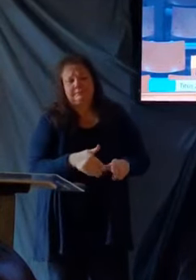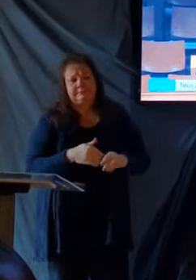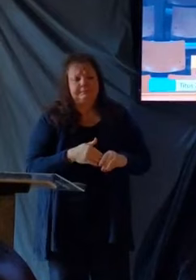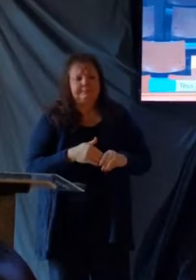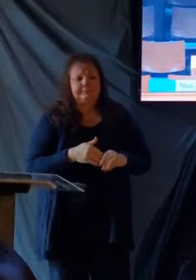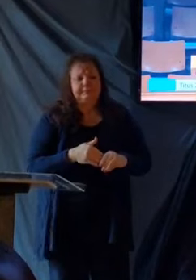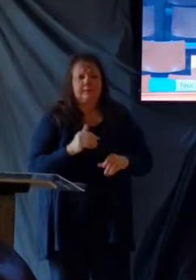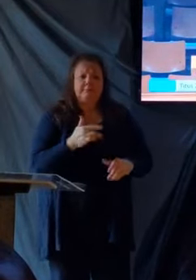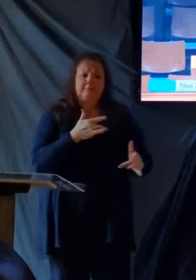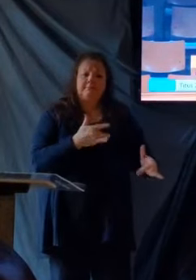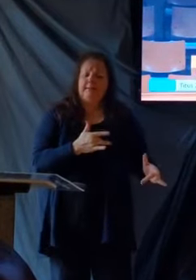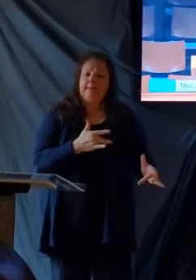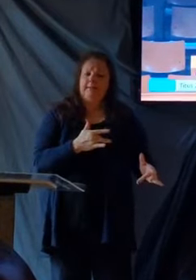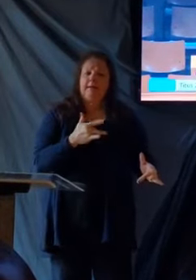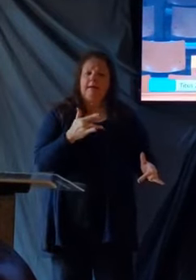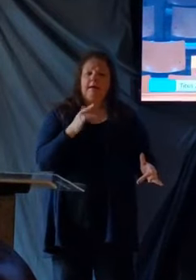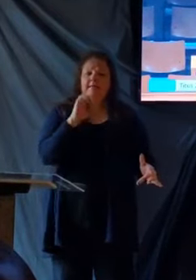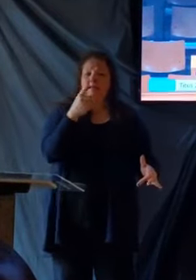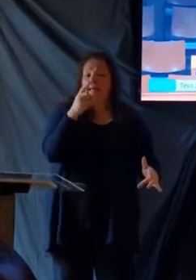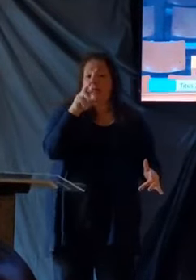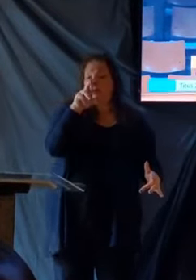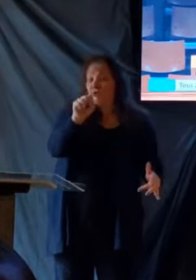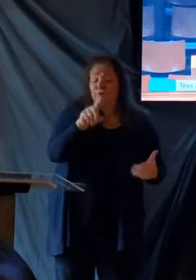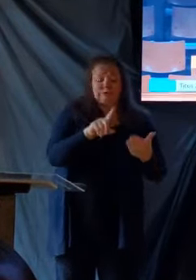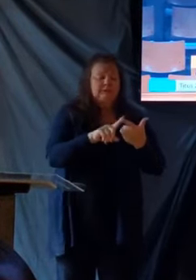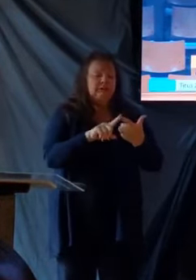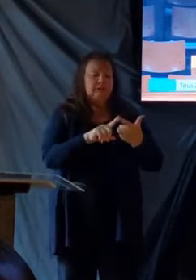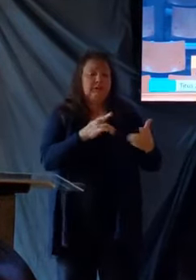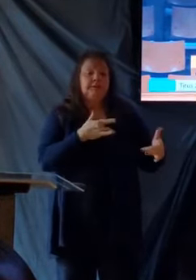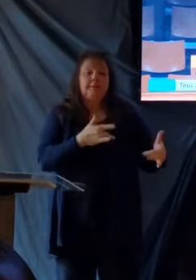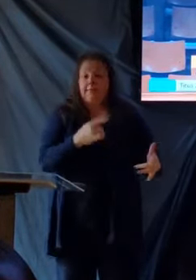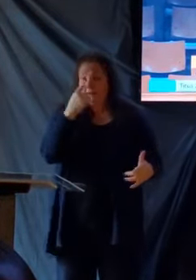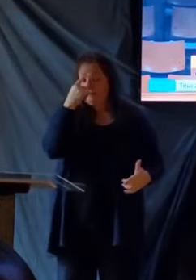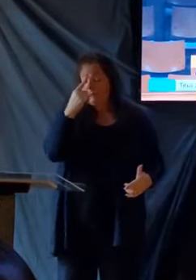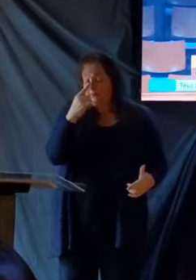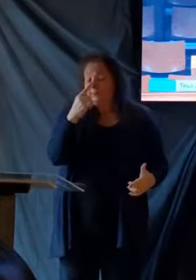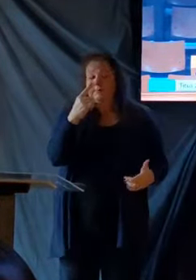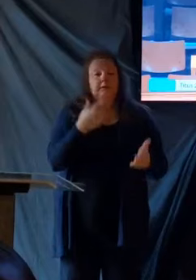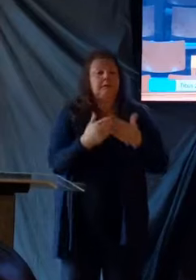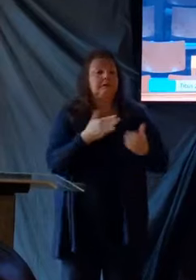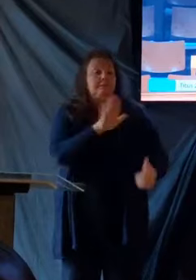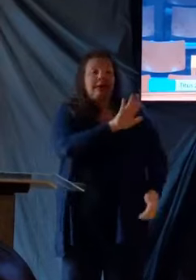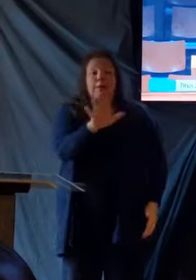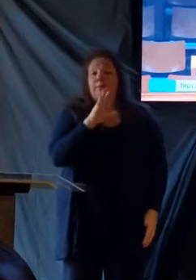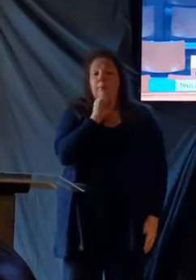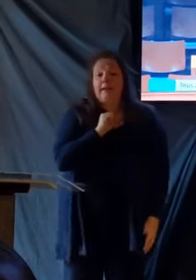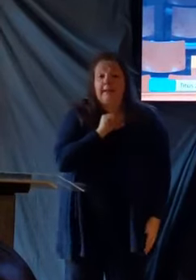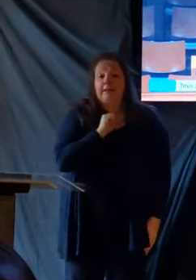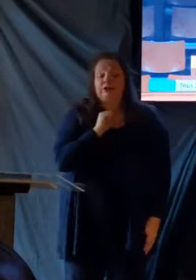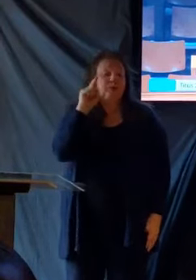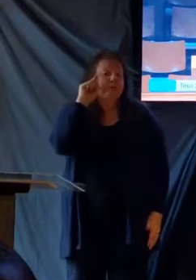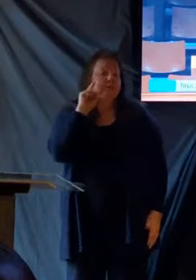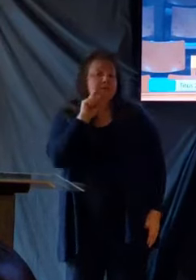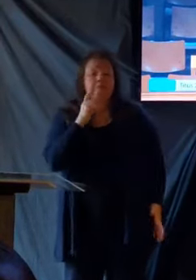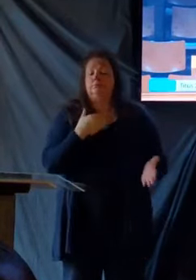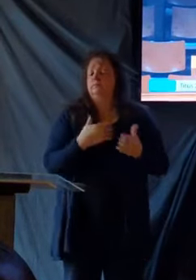It gets mentioned repeatedly. It was to be a characteristic of elders. It'll be a characteristic of, doesn't matter your age, your sex.